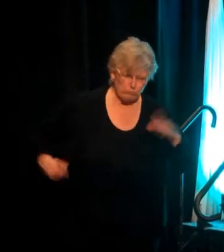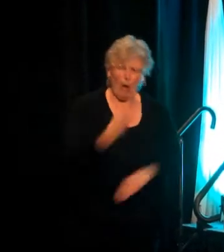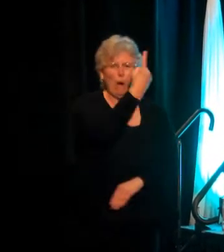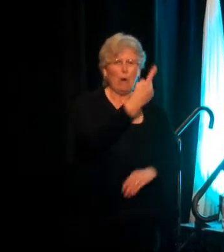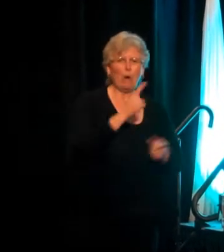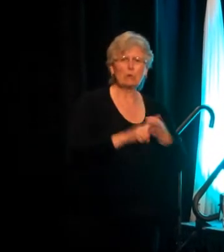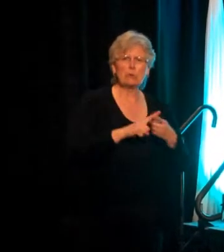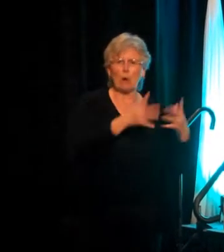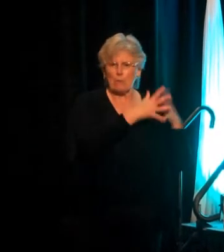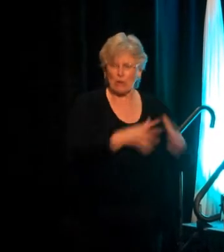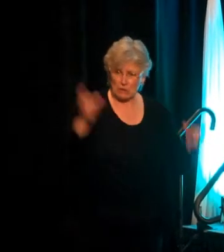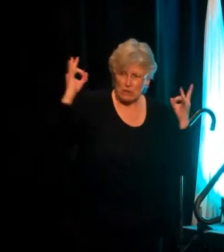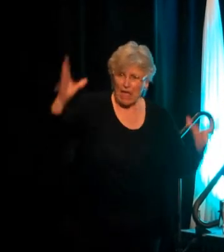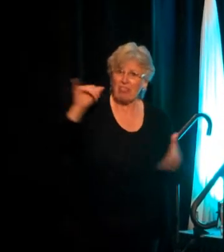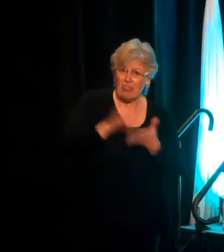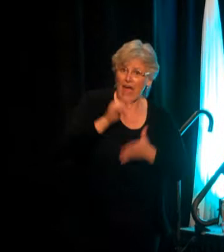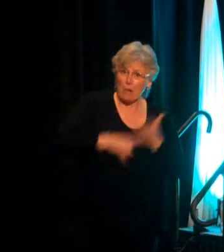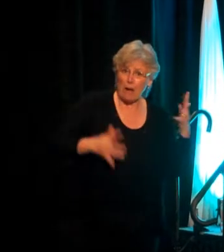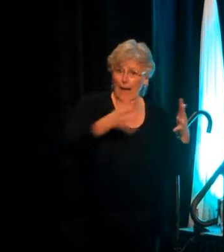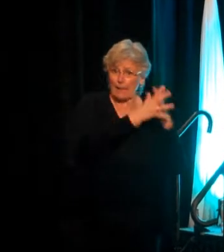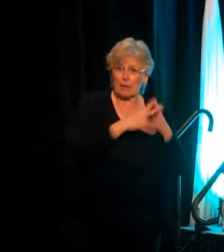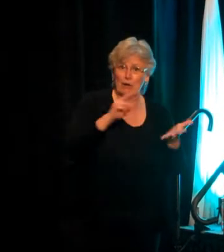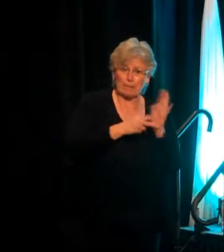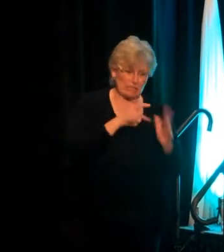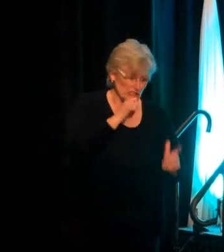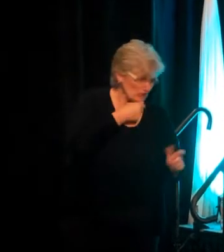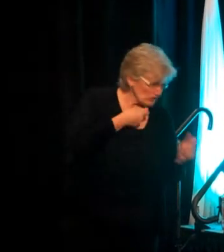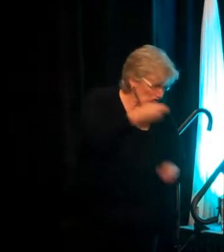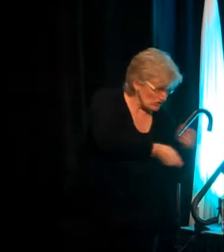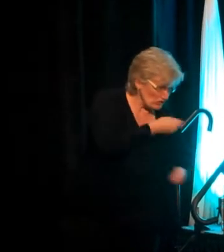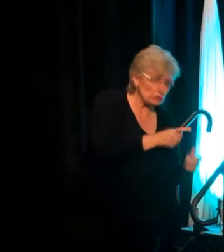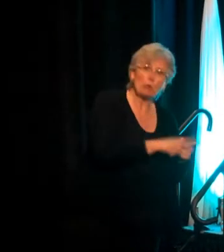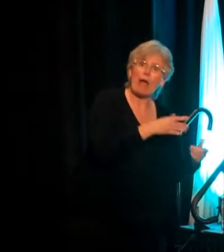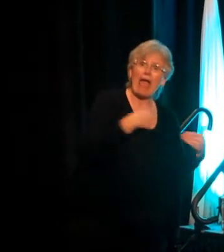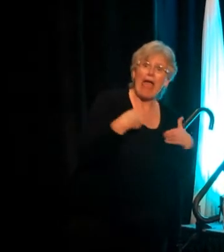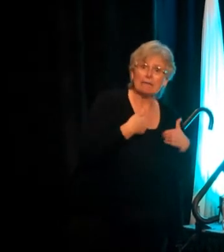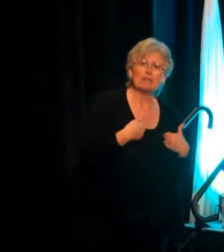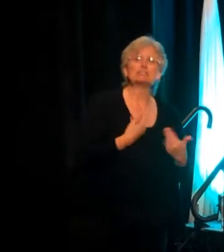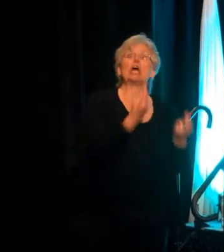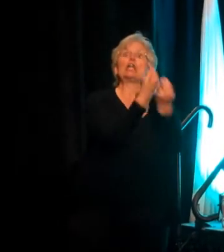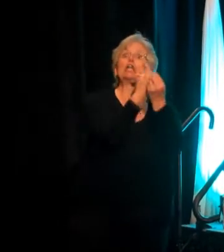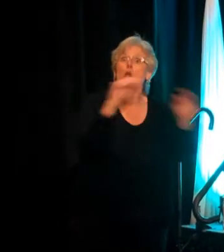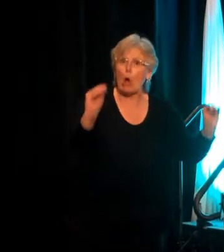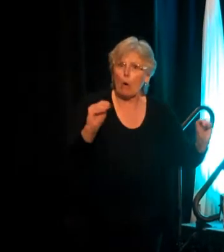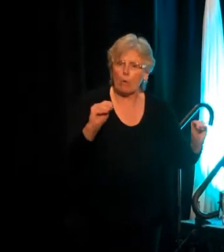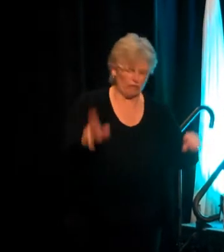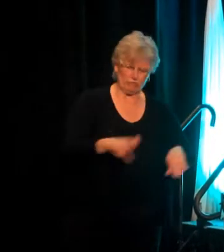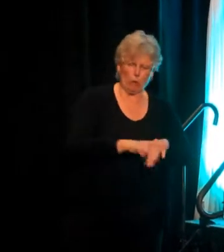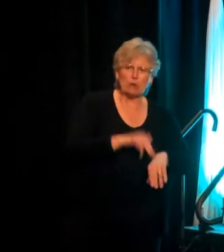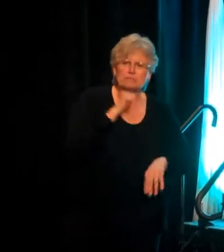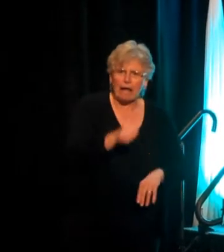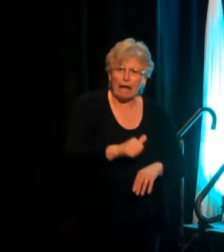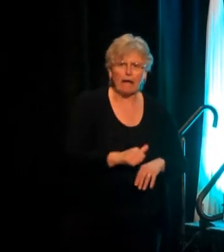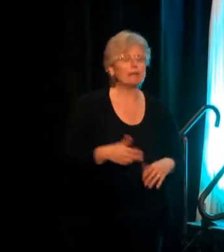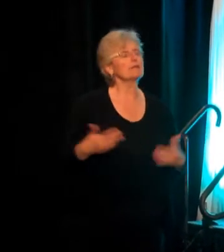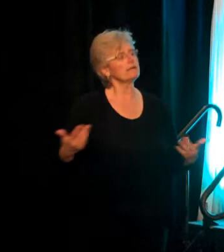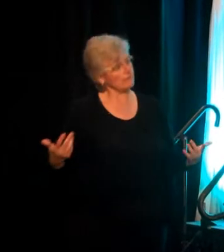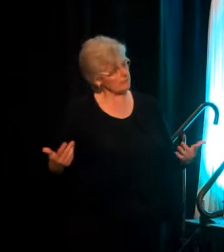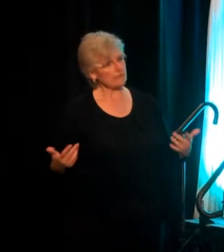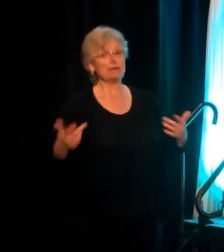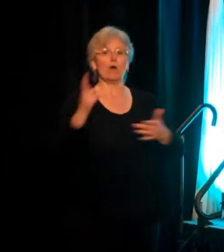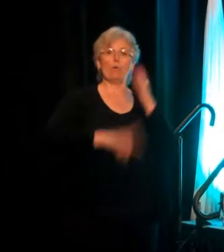America! Is that what America's all about, torturing animals? Of course not. So what